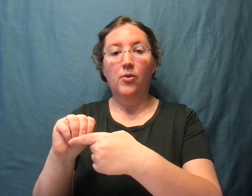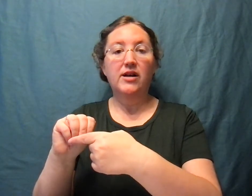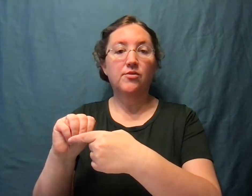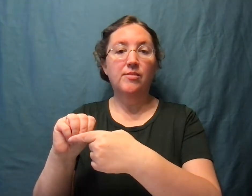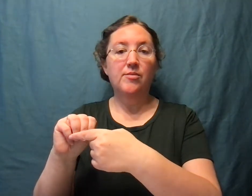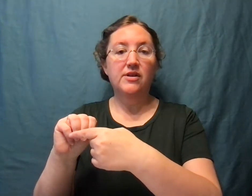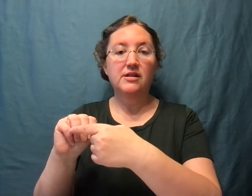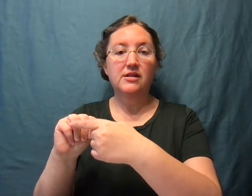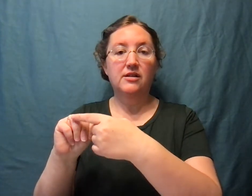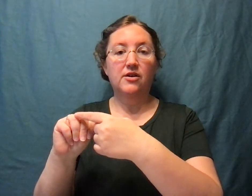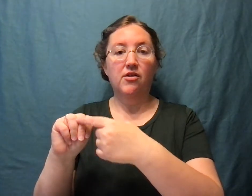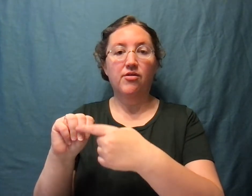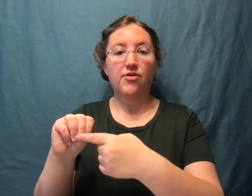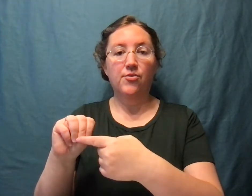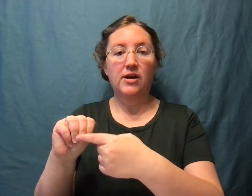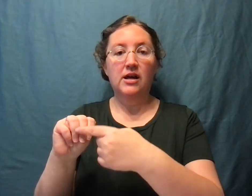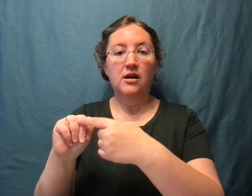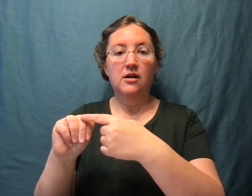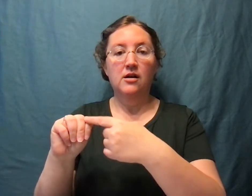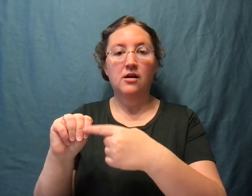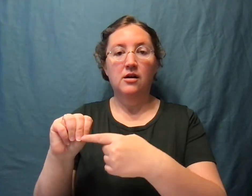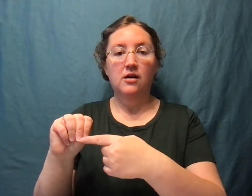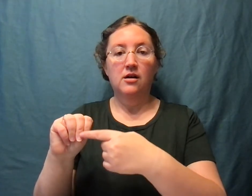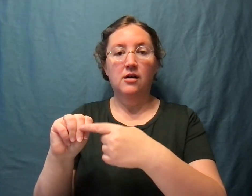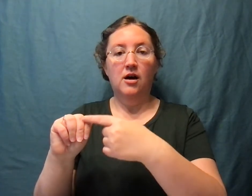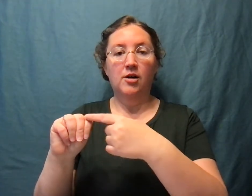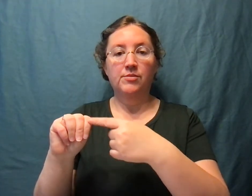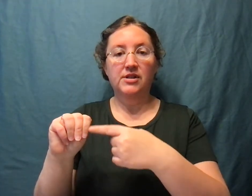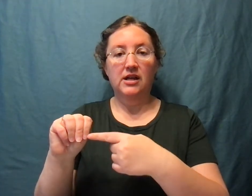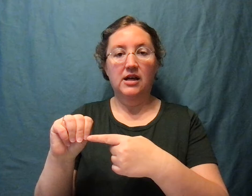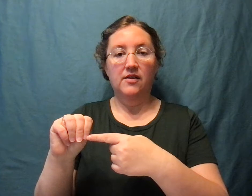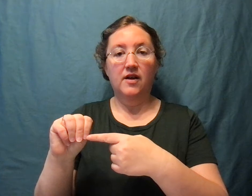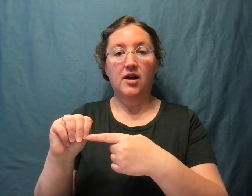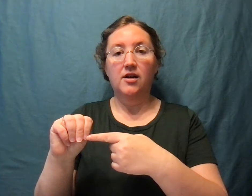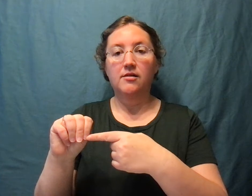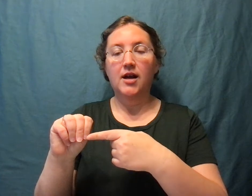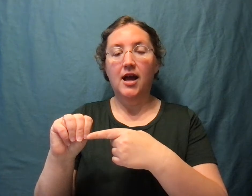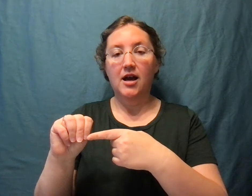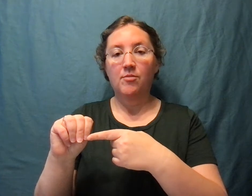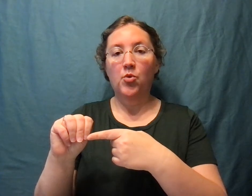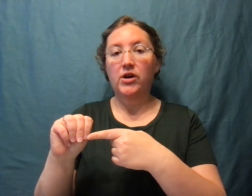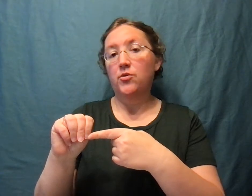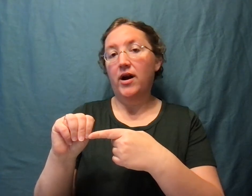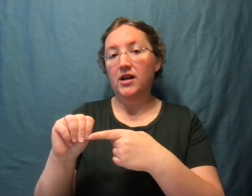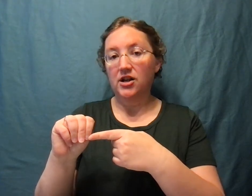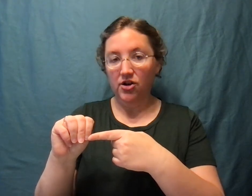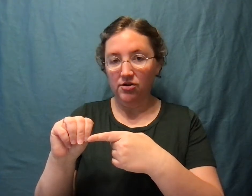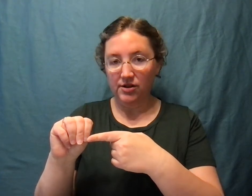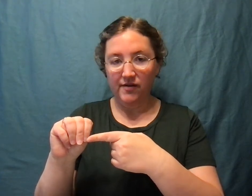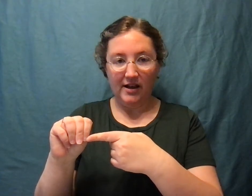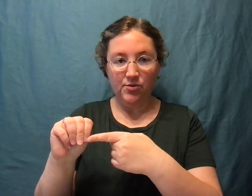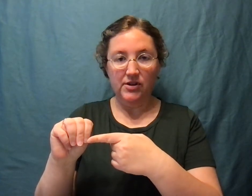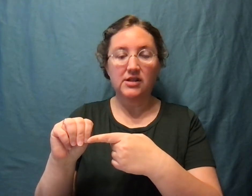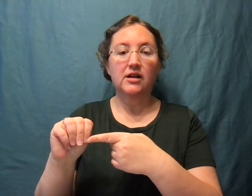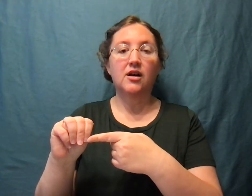to remember this is that there are 3 humps in the M when you write it in cursive. That's where the sign comes